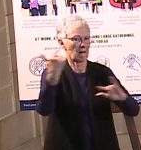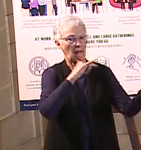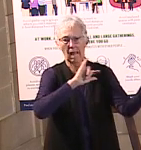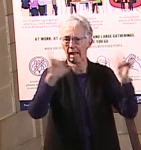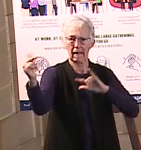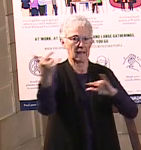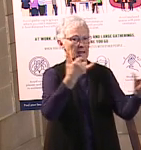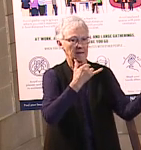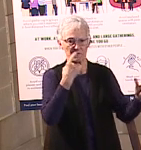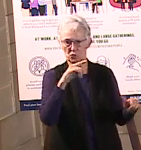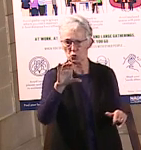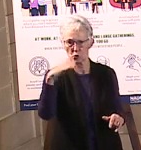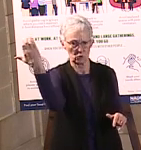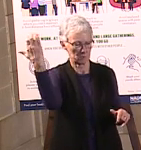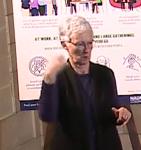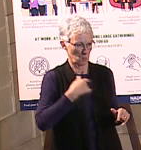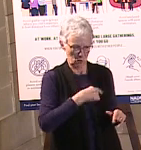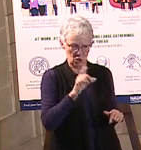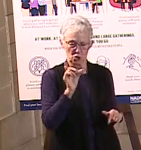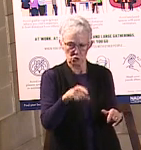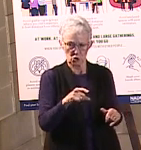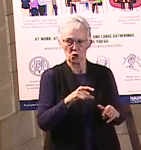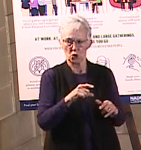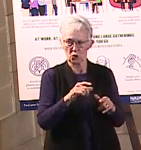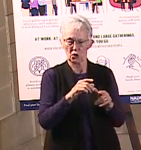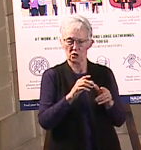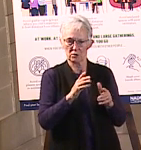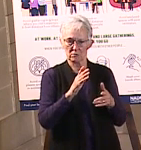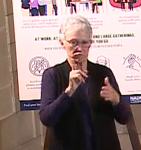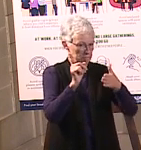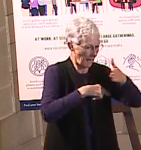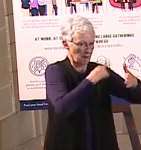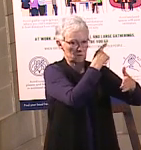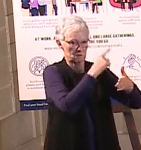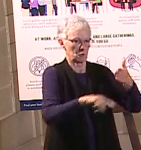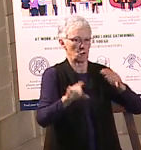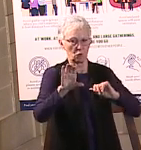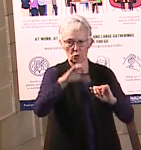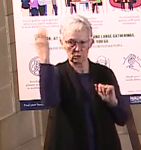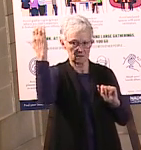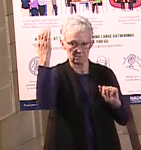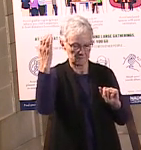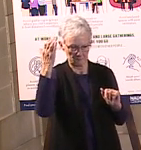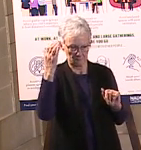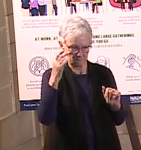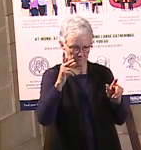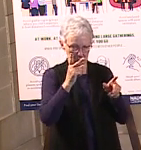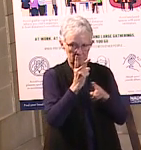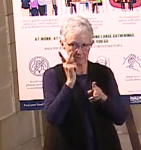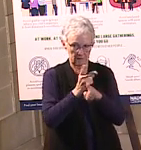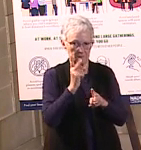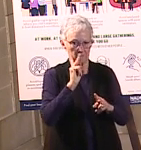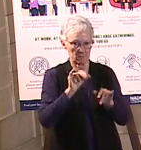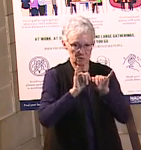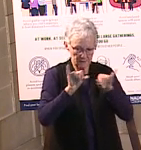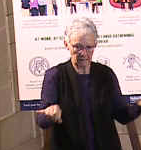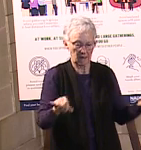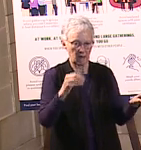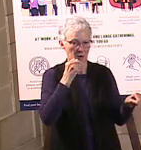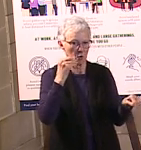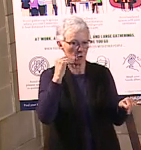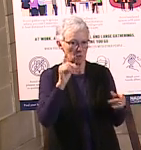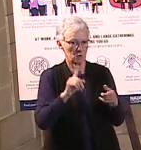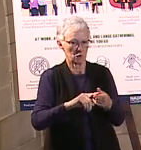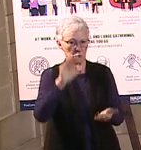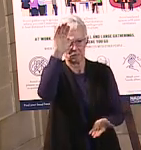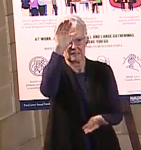this pandemic under a lid. So Andrew's saying that there's somebody on a talk show said we should shelter in place and cancel Christmas to be able to control the